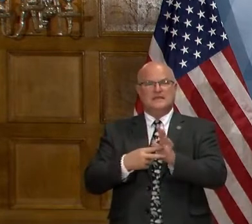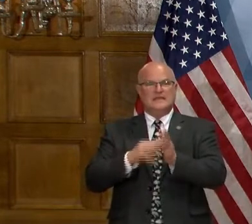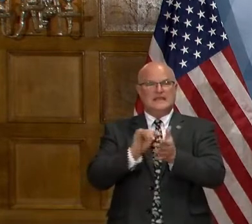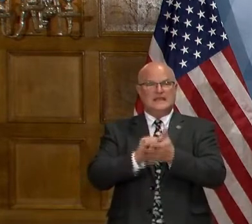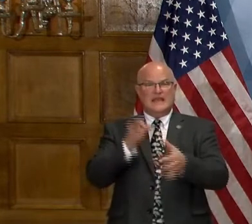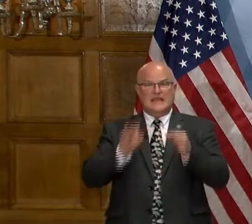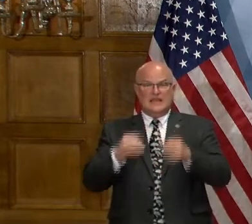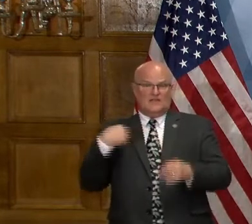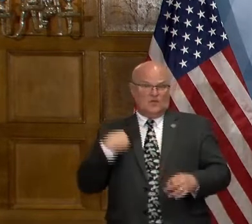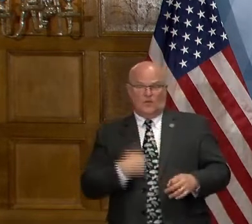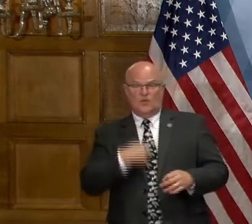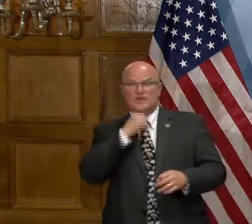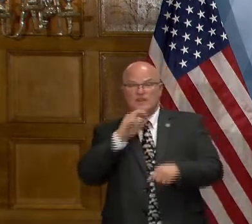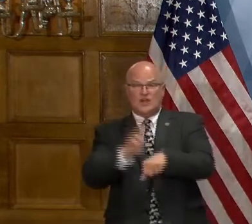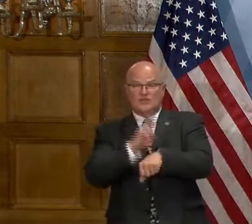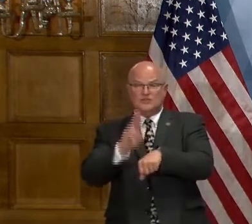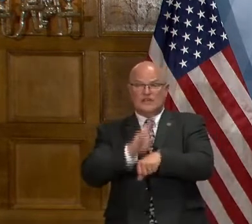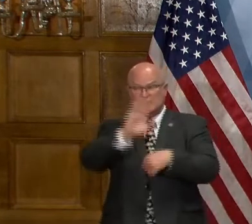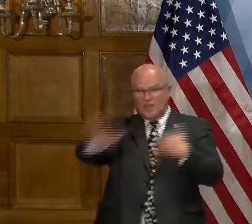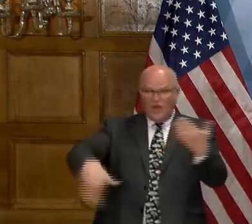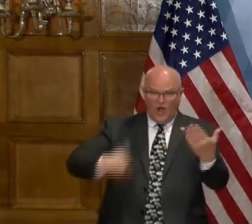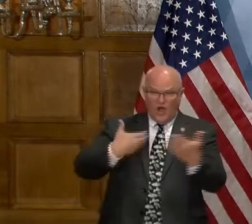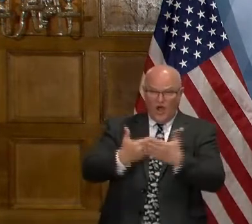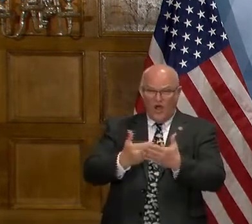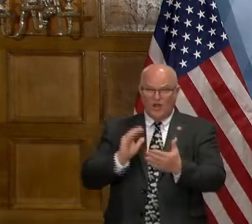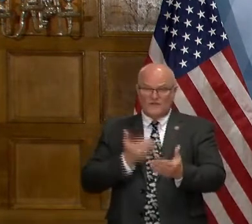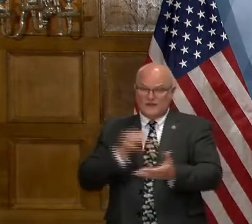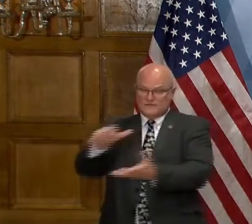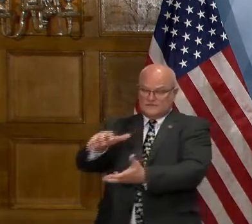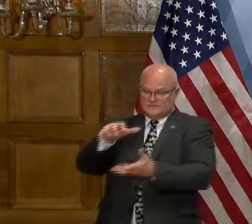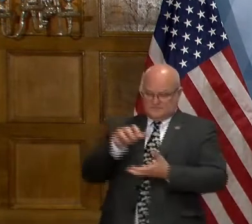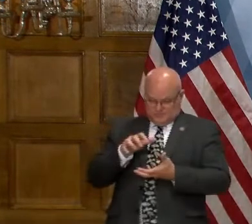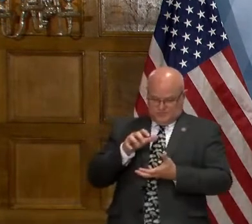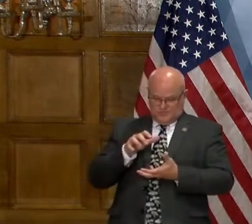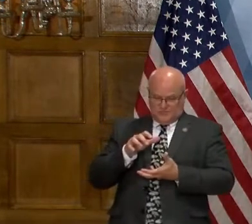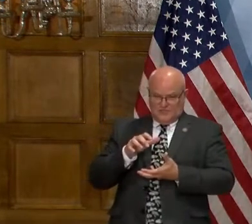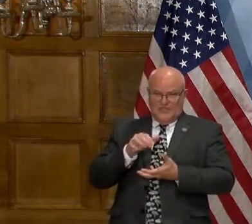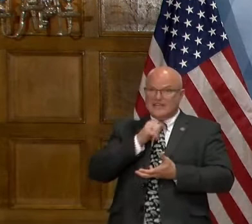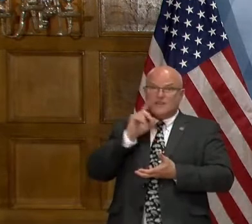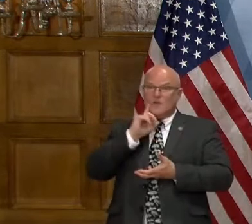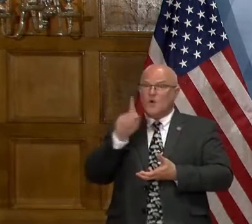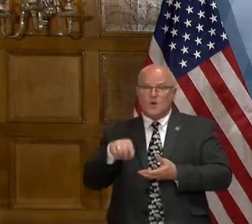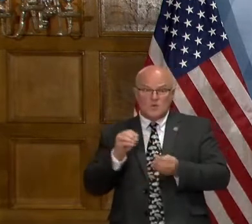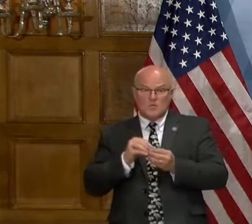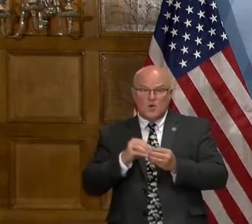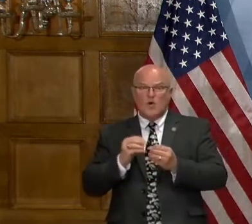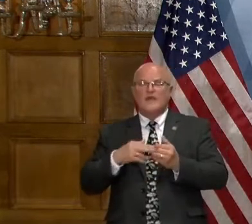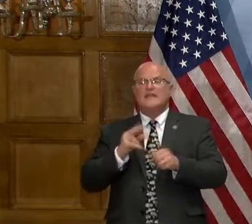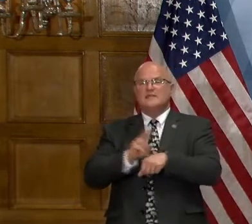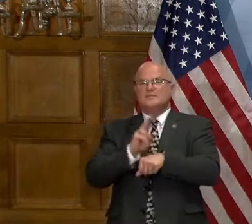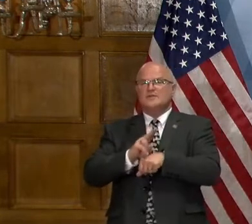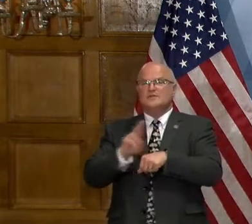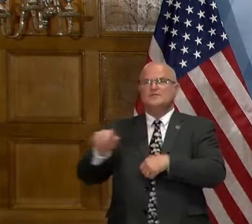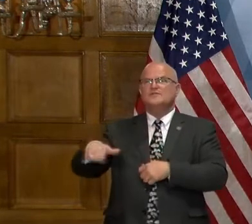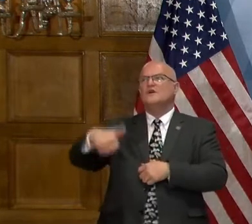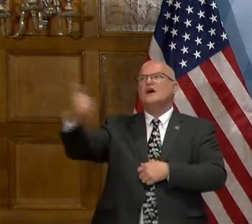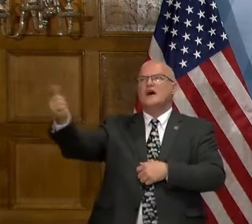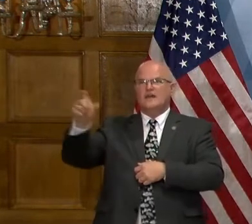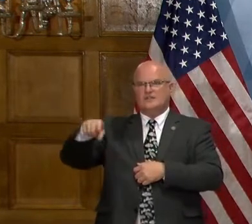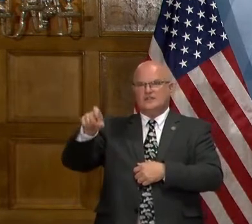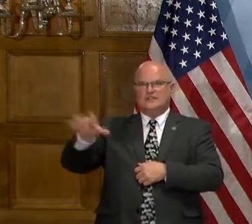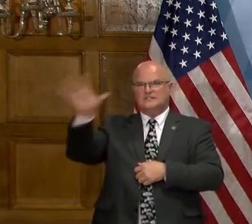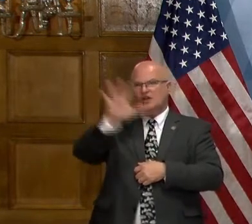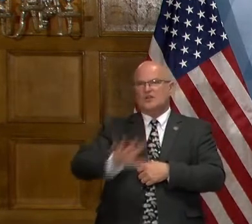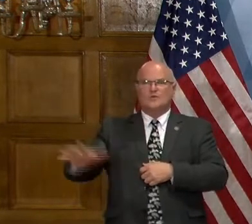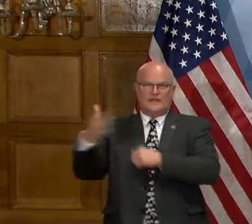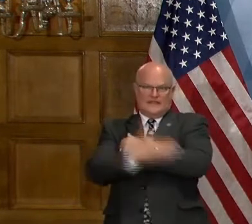if we're not utilizing all of our allocation in Arkansas and don't order it, then it can be used for the urgent needs